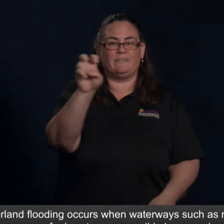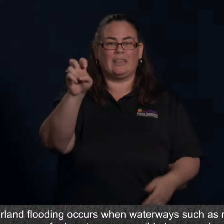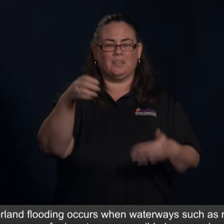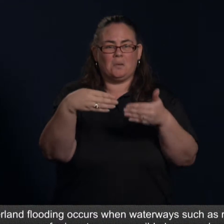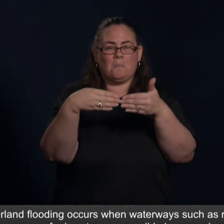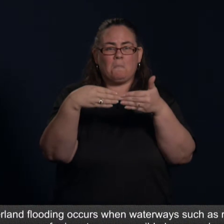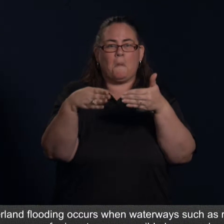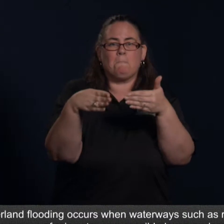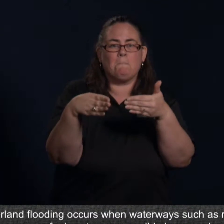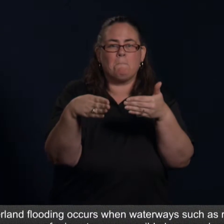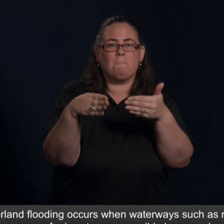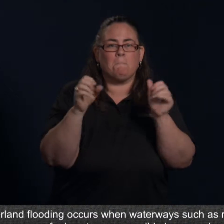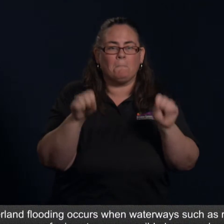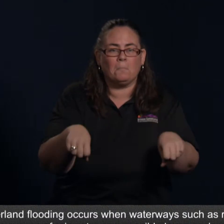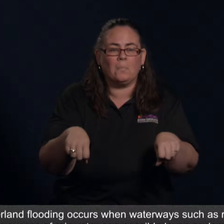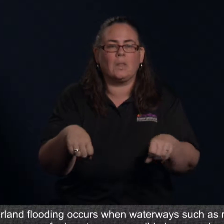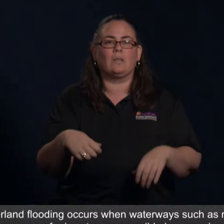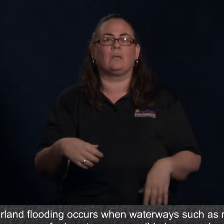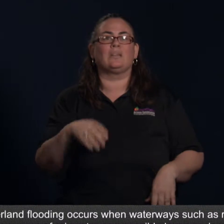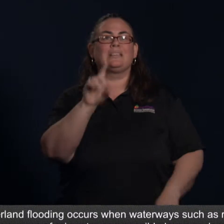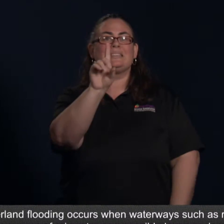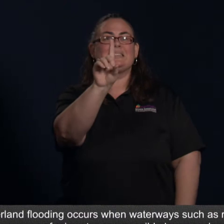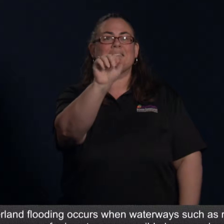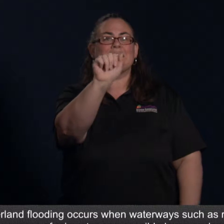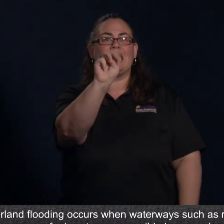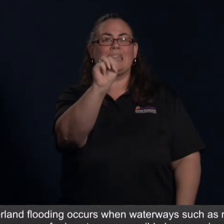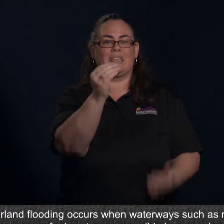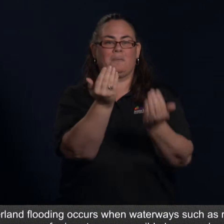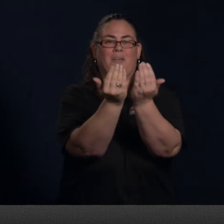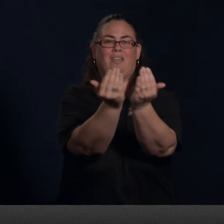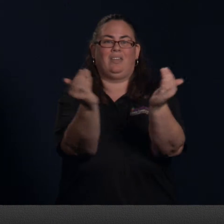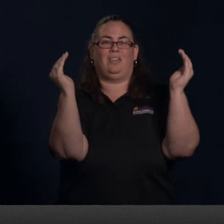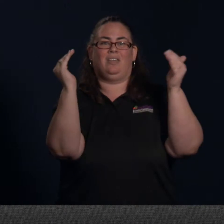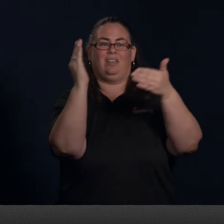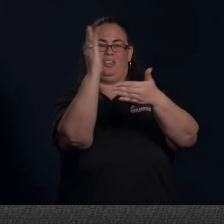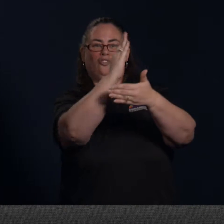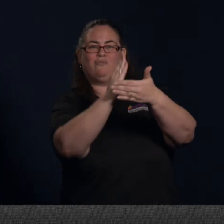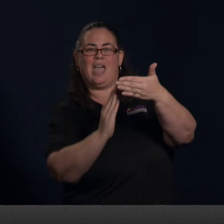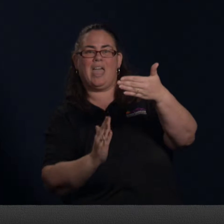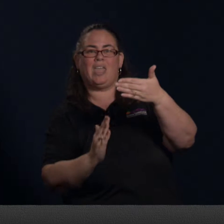or a possible levee or dam breach.